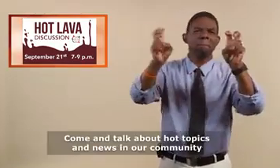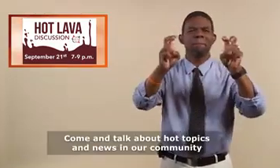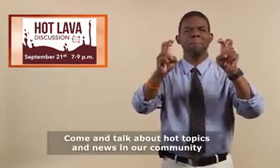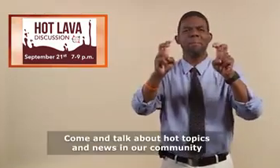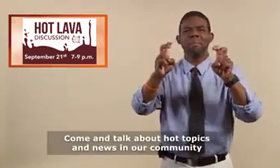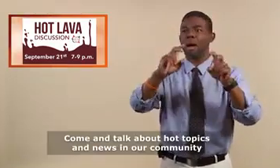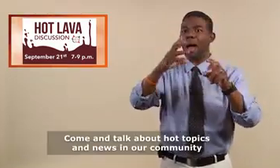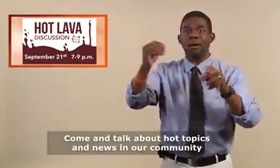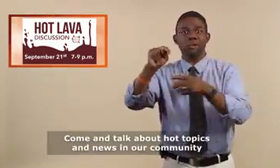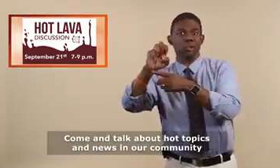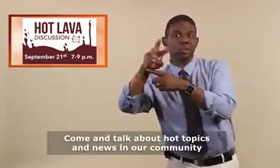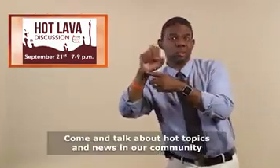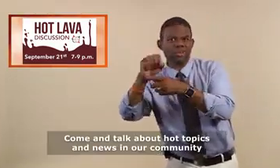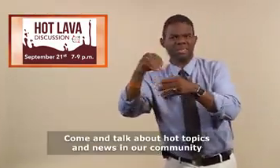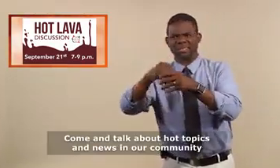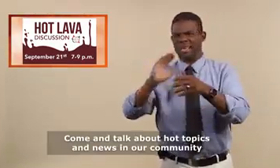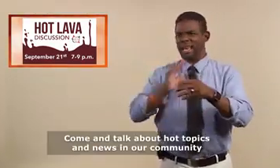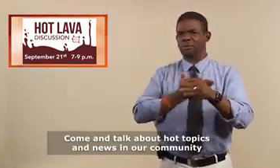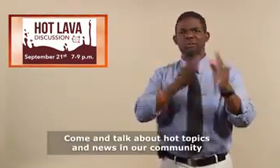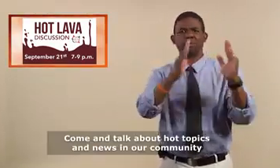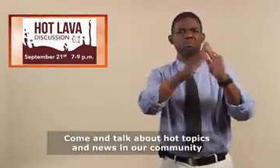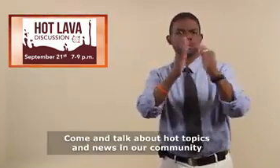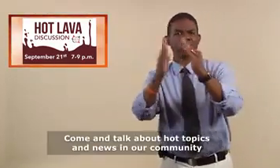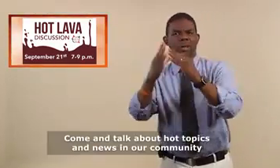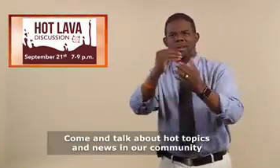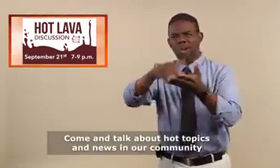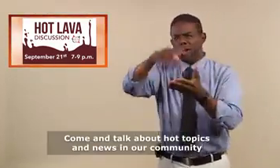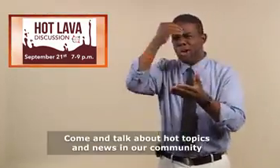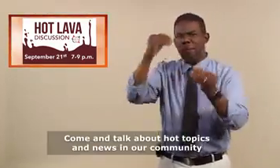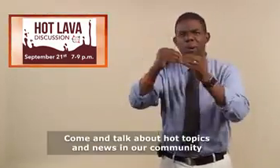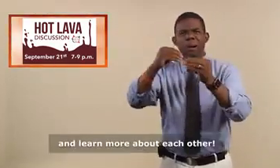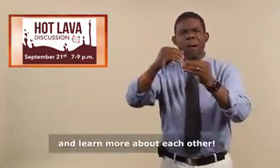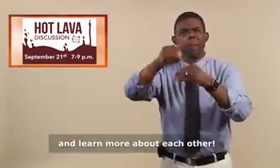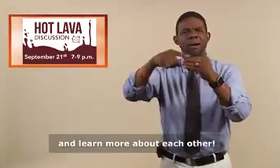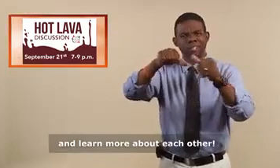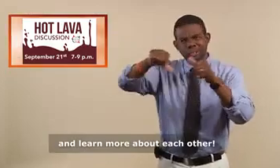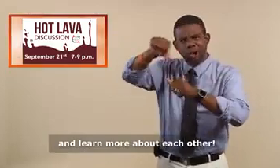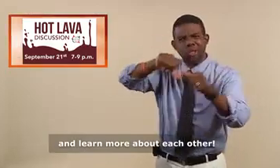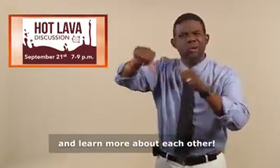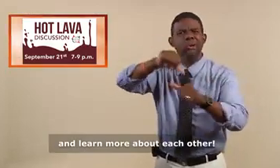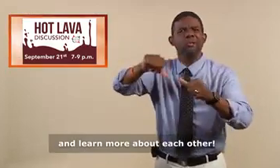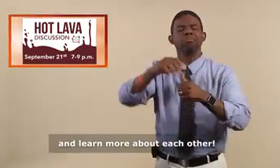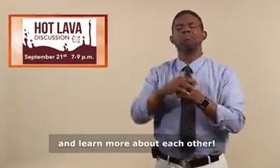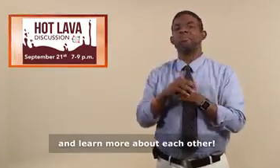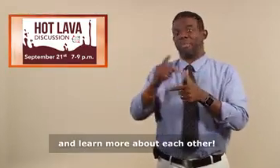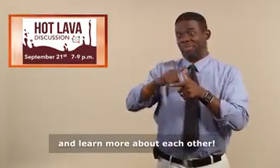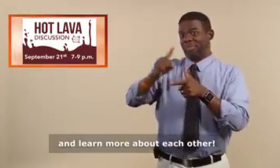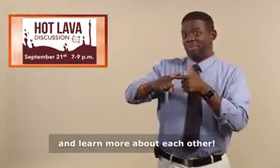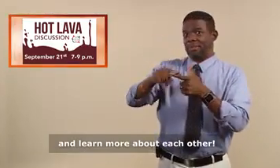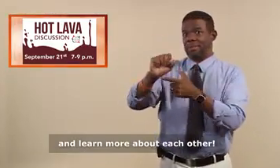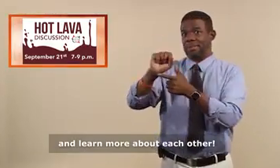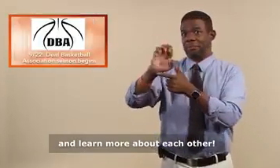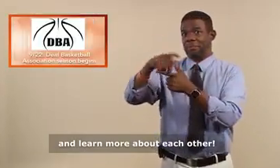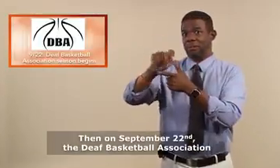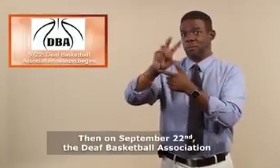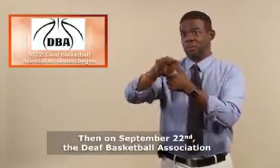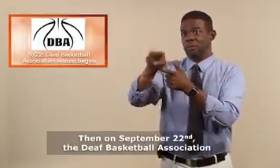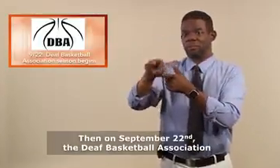Come and talk about hot topics and news in our community and learn more about each other. Then, on